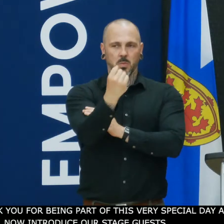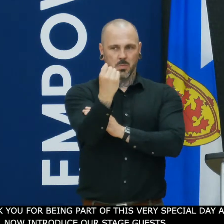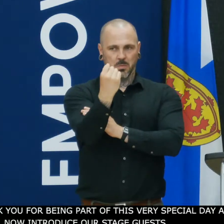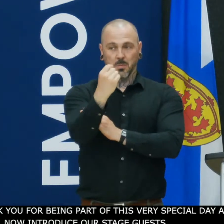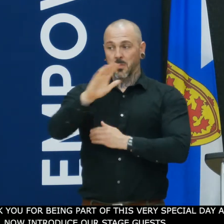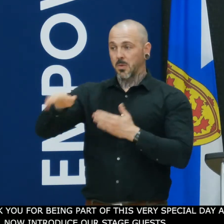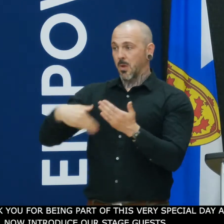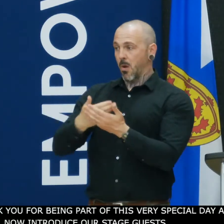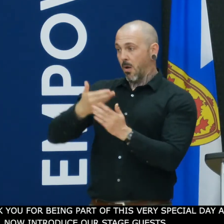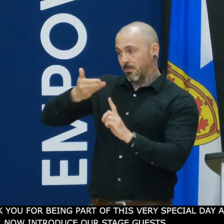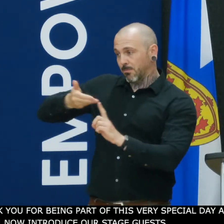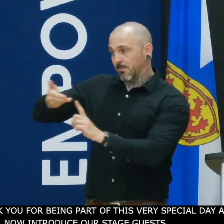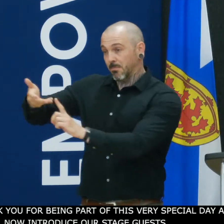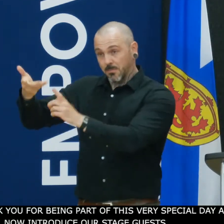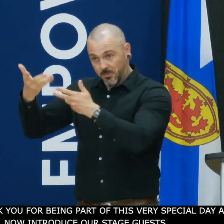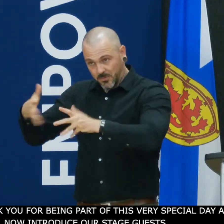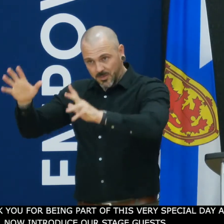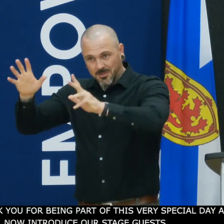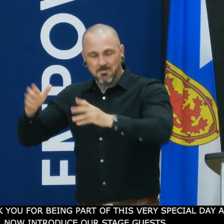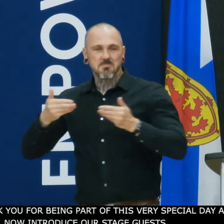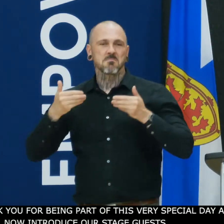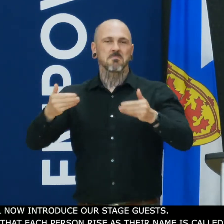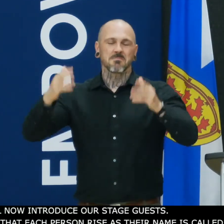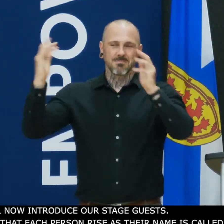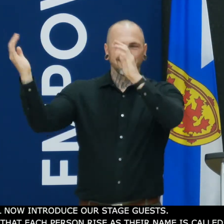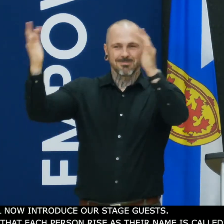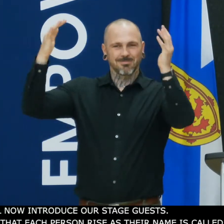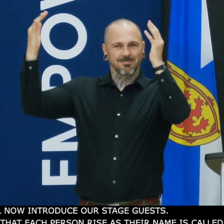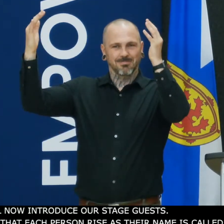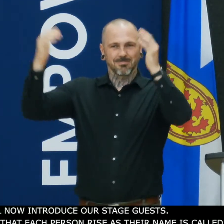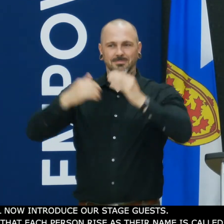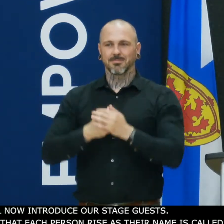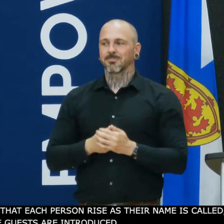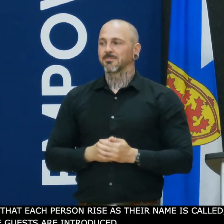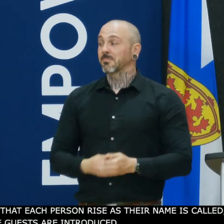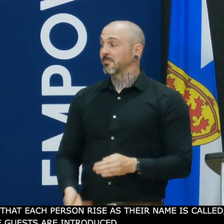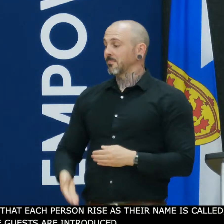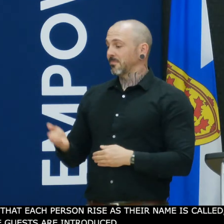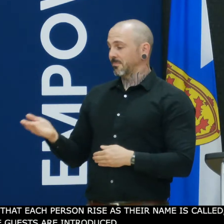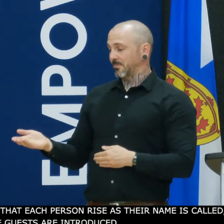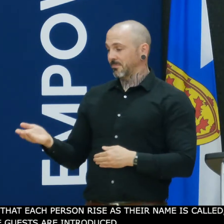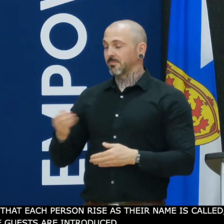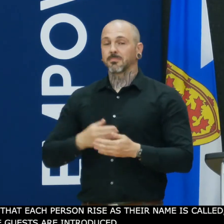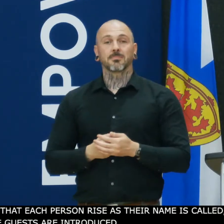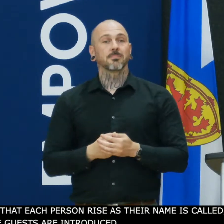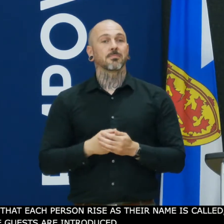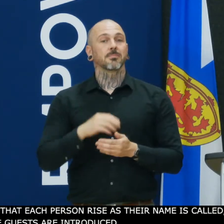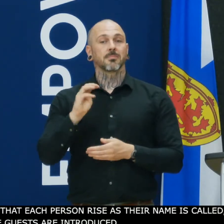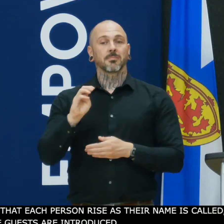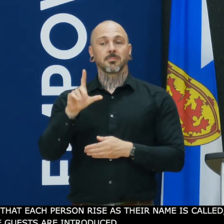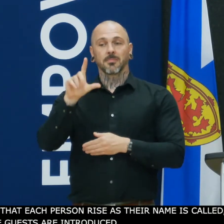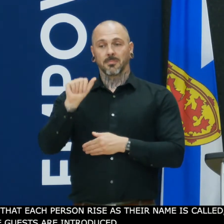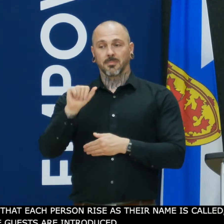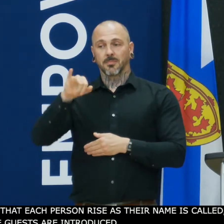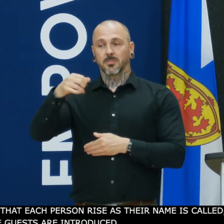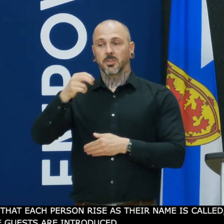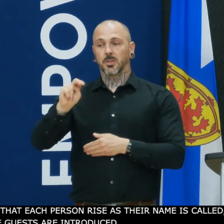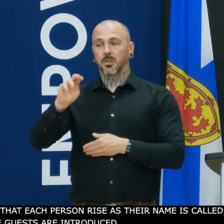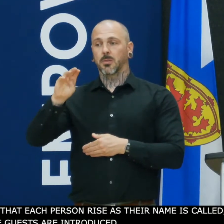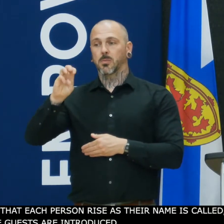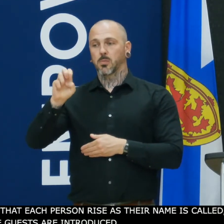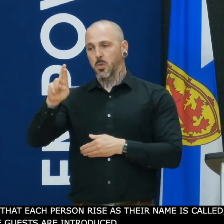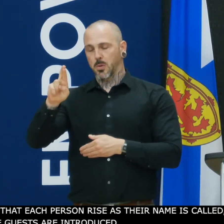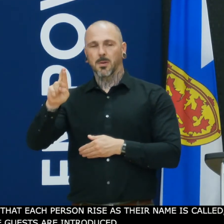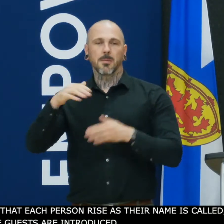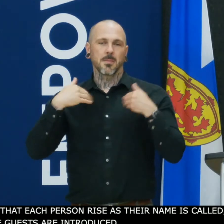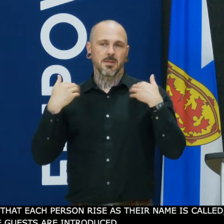are introduced. In the front row, starting with my immediate right, the Honorable John Lohr, Minister of Municipal